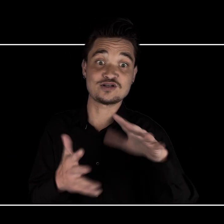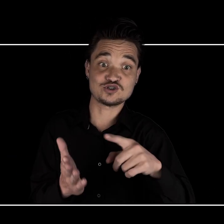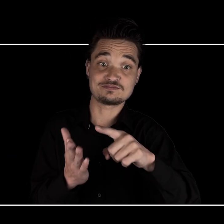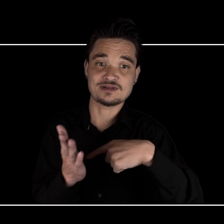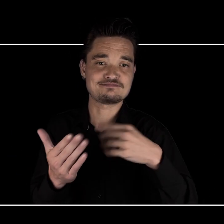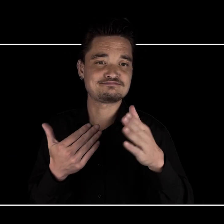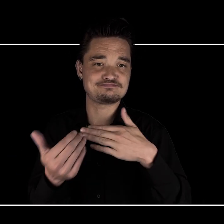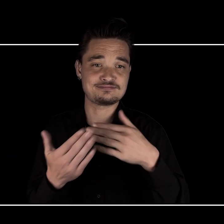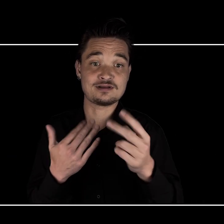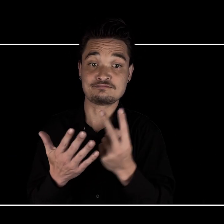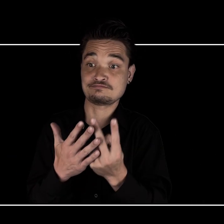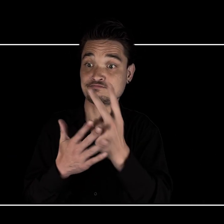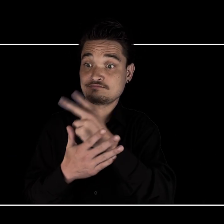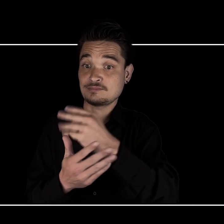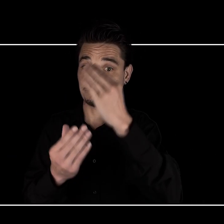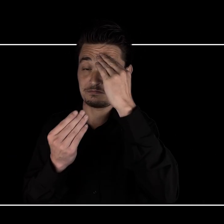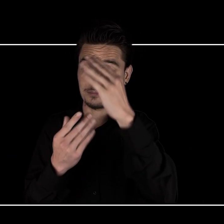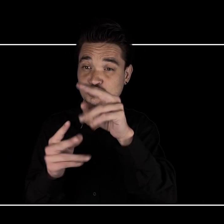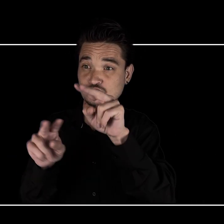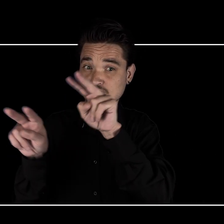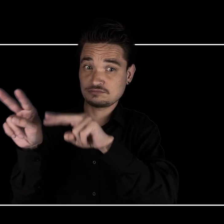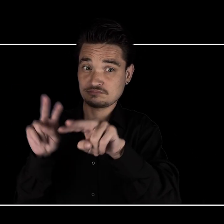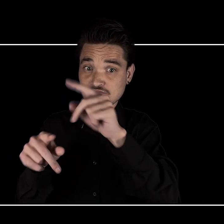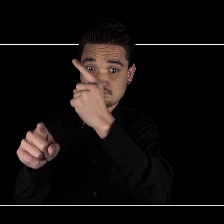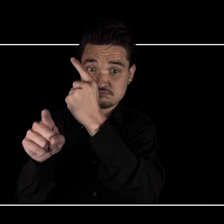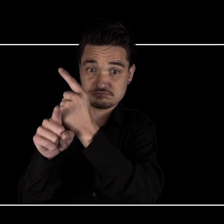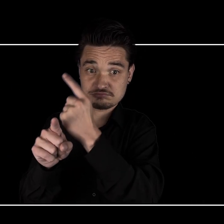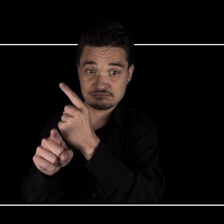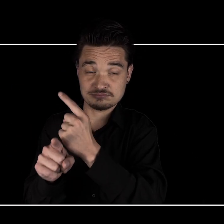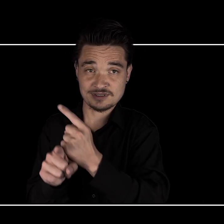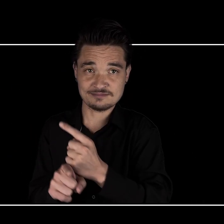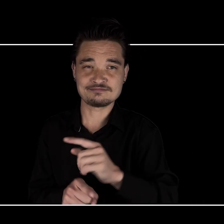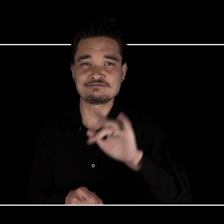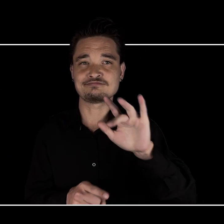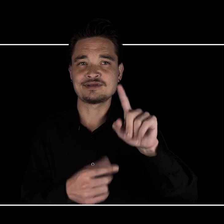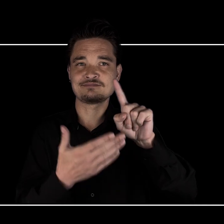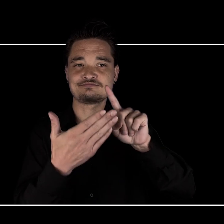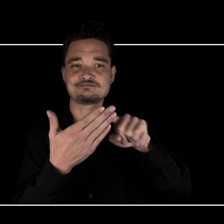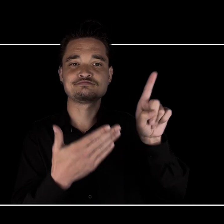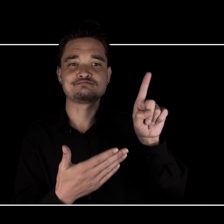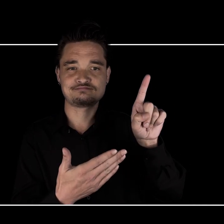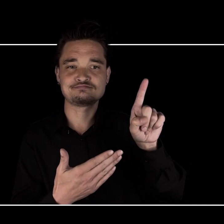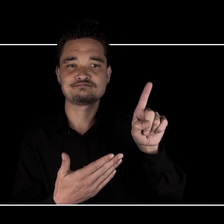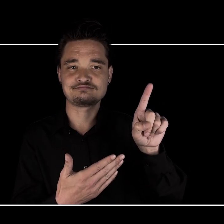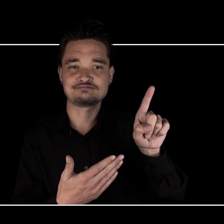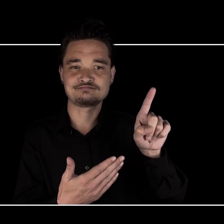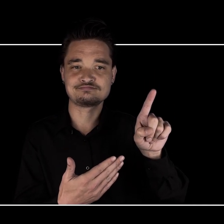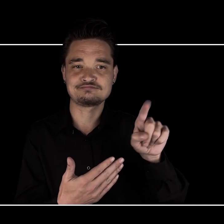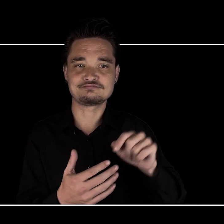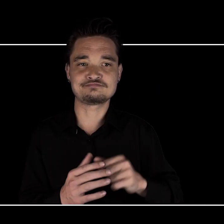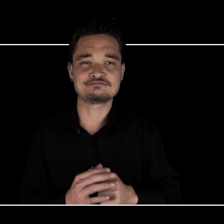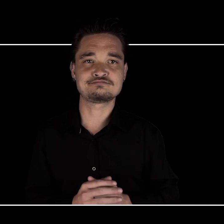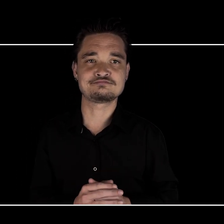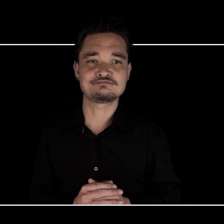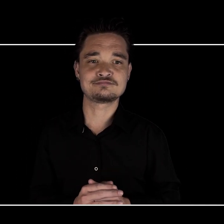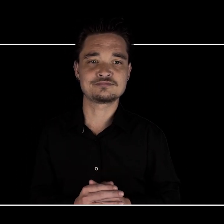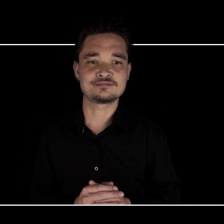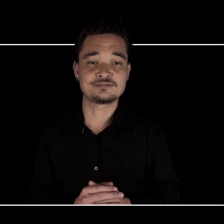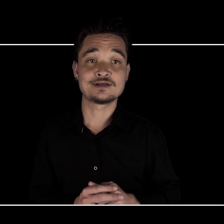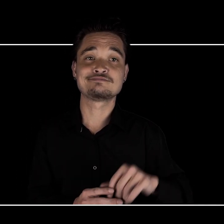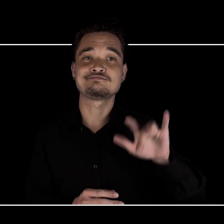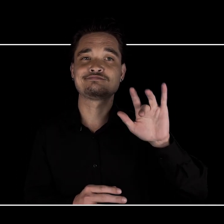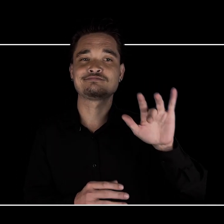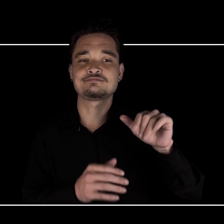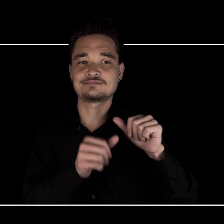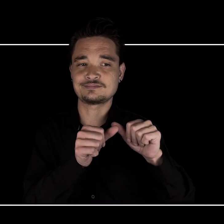your information to make sure it is correct. Then check the certification box. Next,